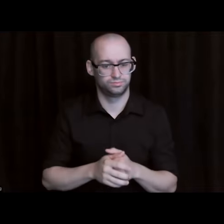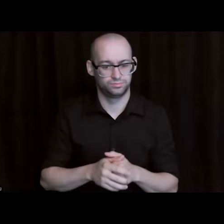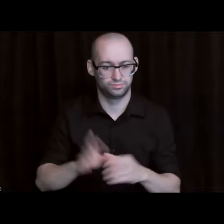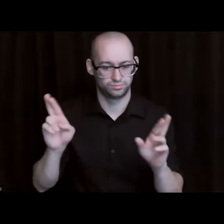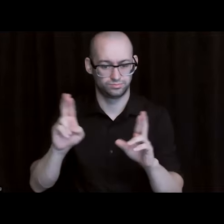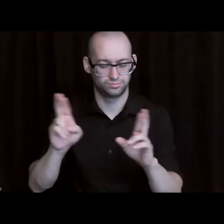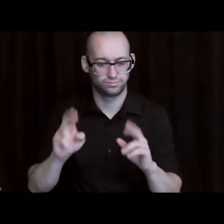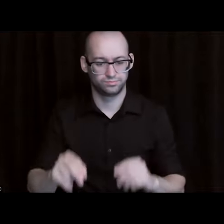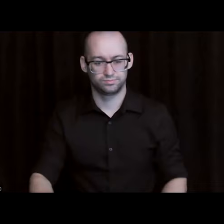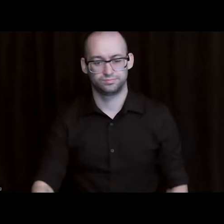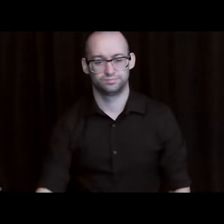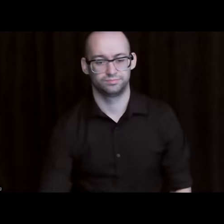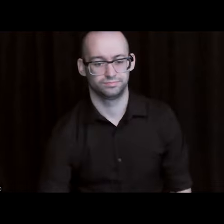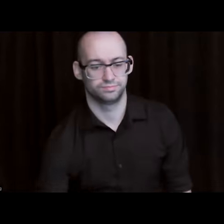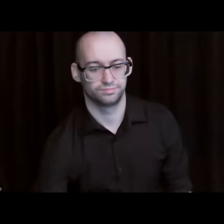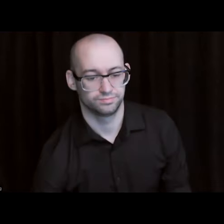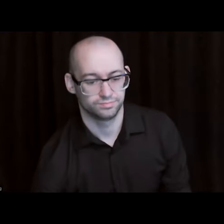We lost his audio.